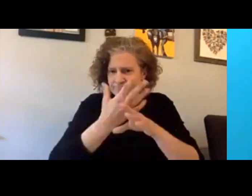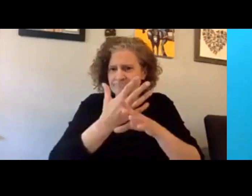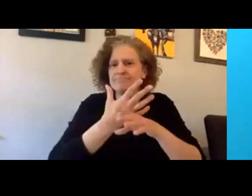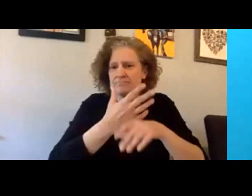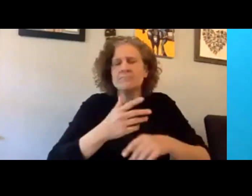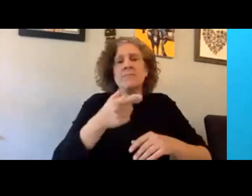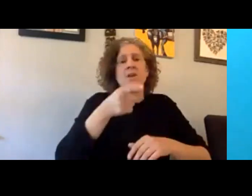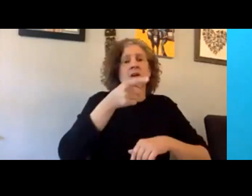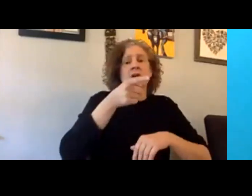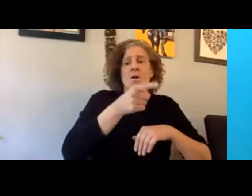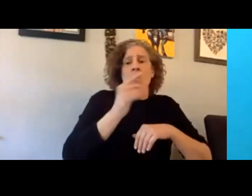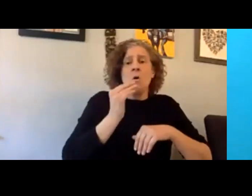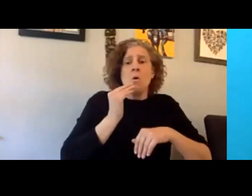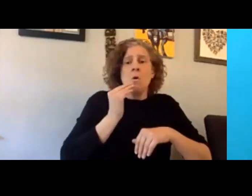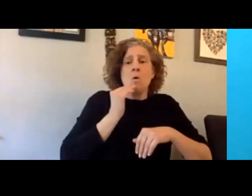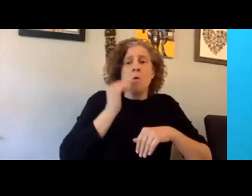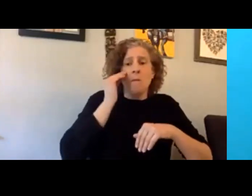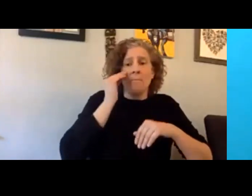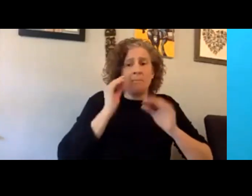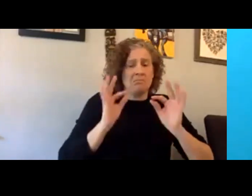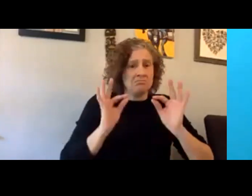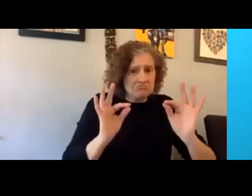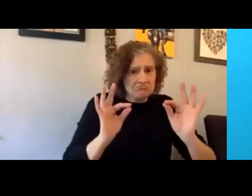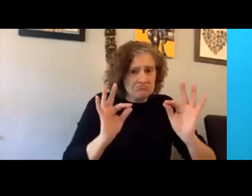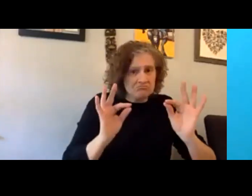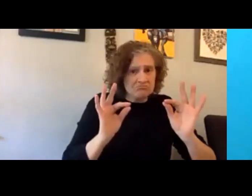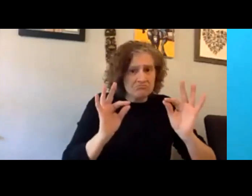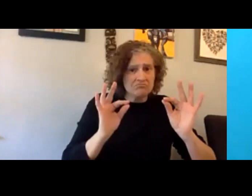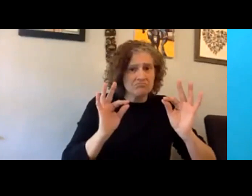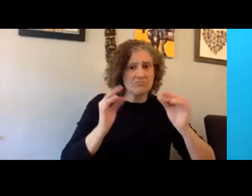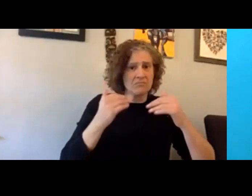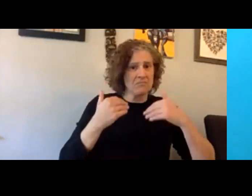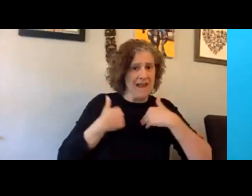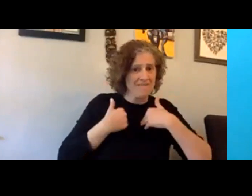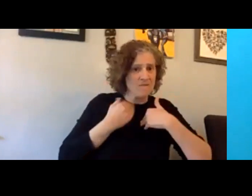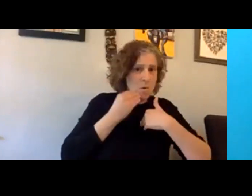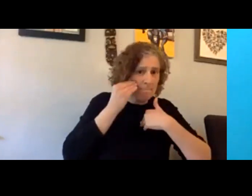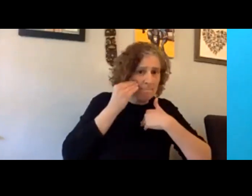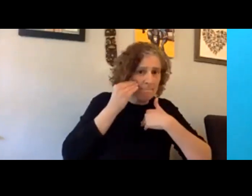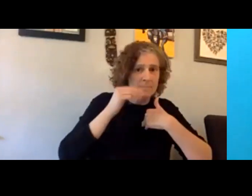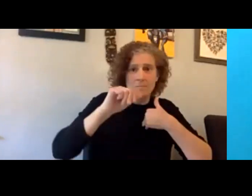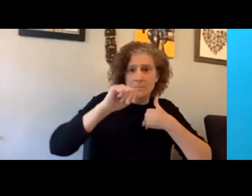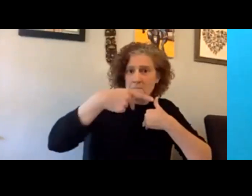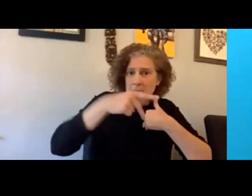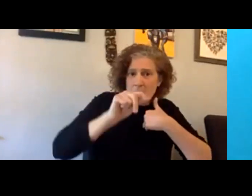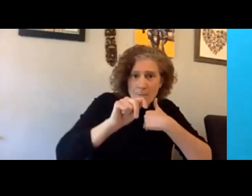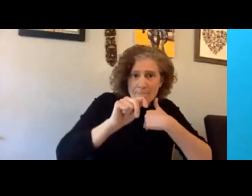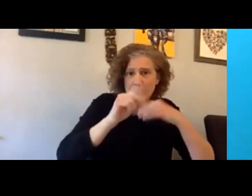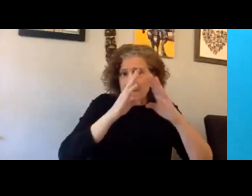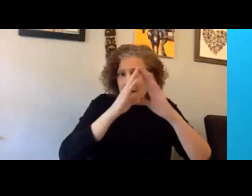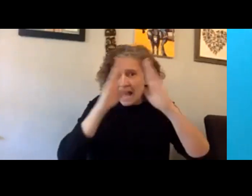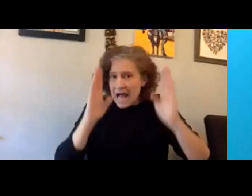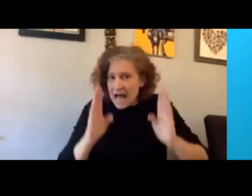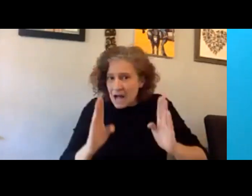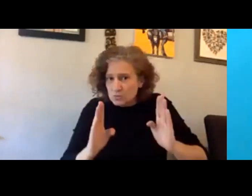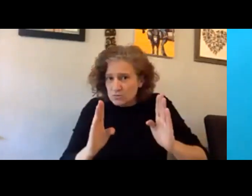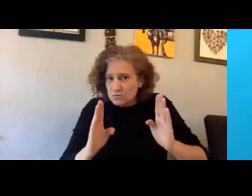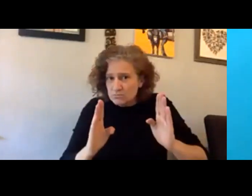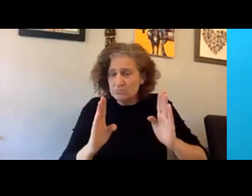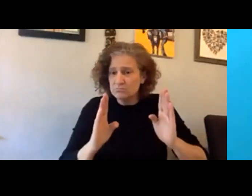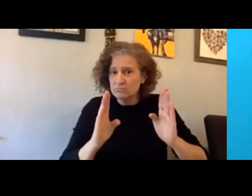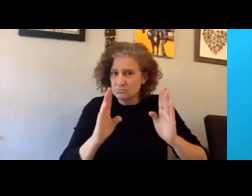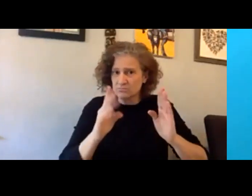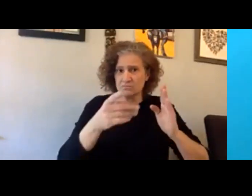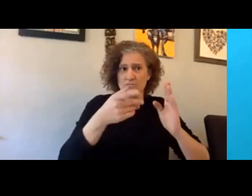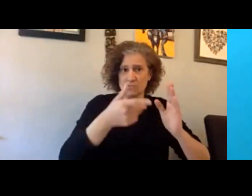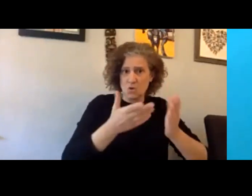people are doing at home. Okay, so home, is everything okay? Do you have a home, an